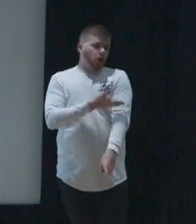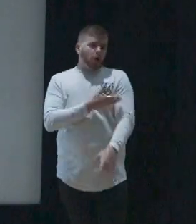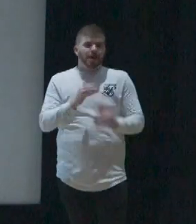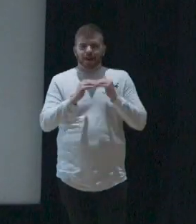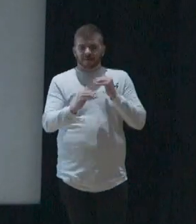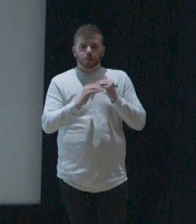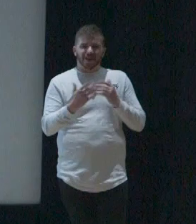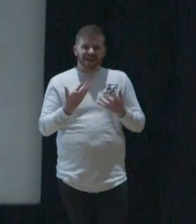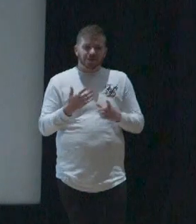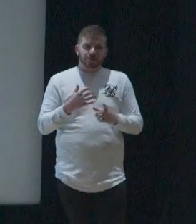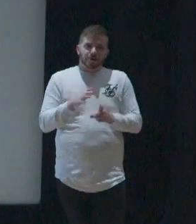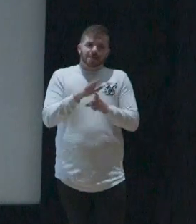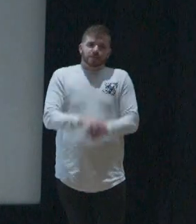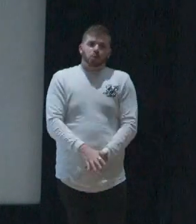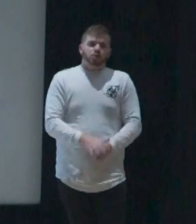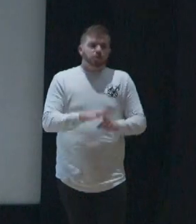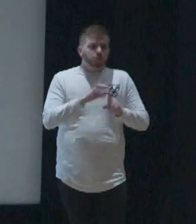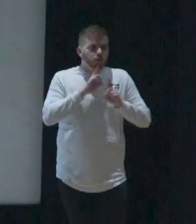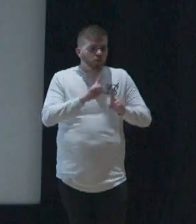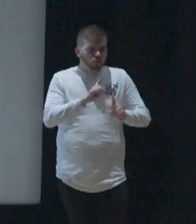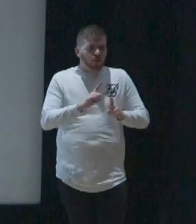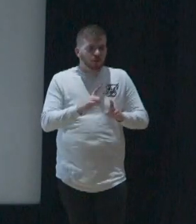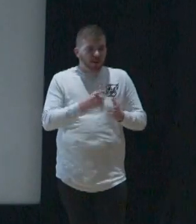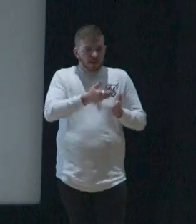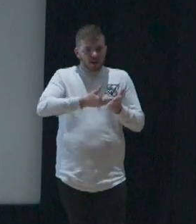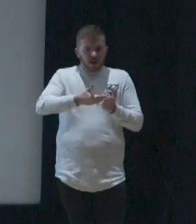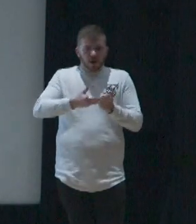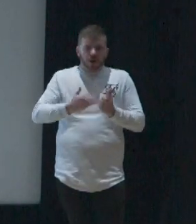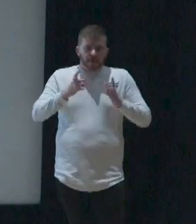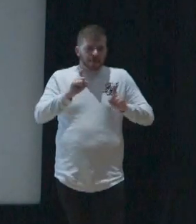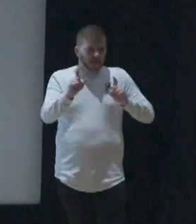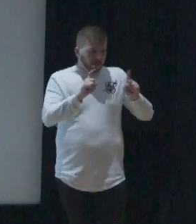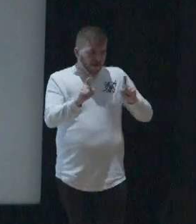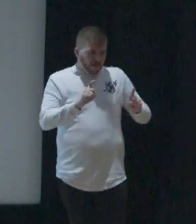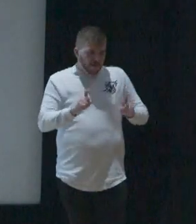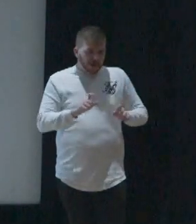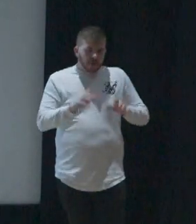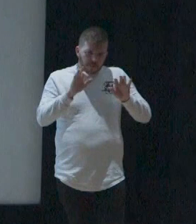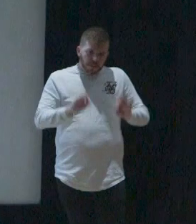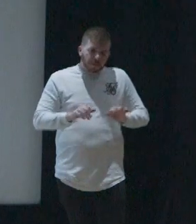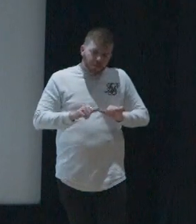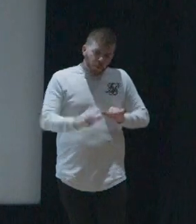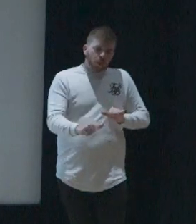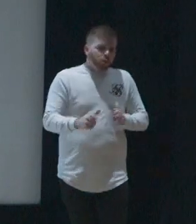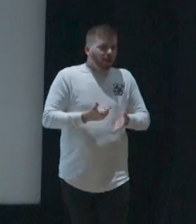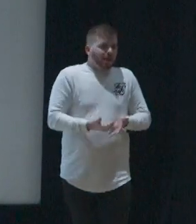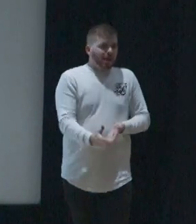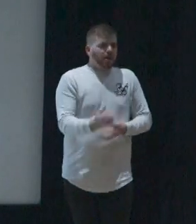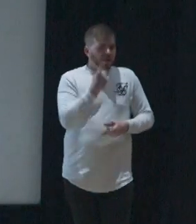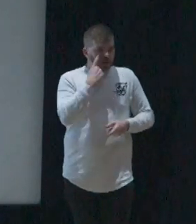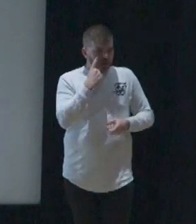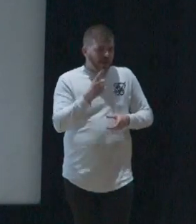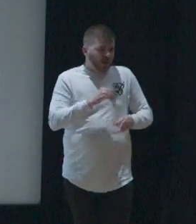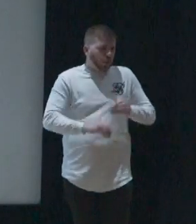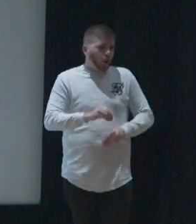did have forced tutorials where we had certain card layouts where players really did have to click them in pretty much a certain order to clear the board and see how things work. So